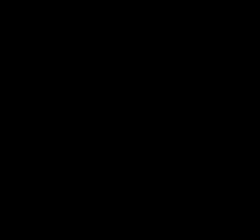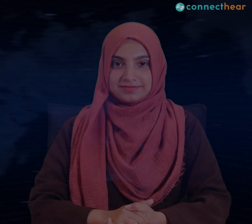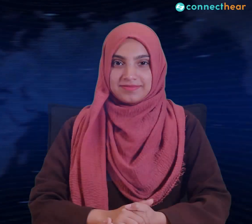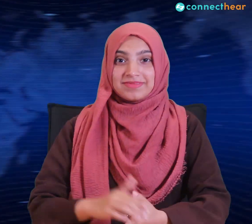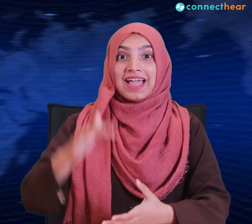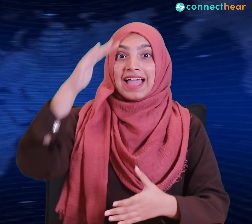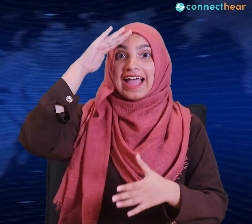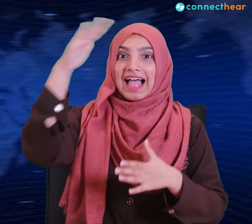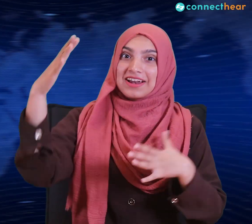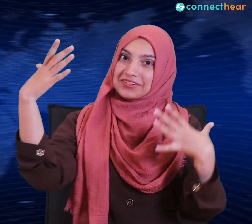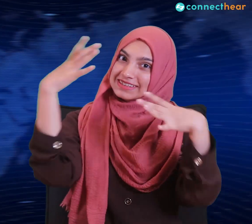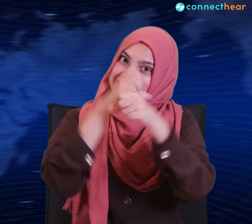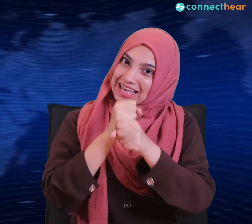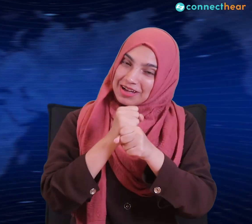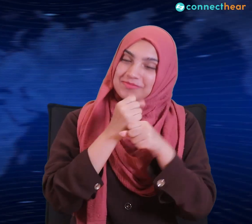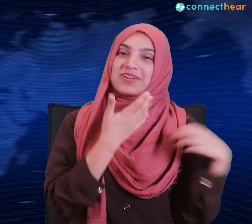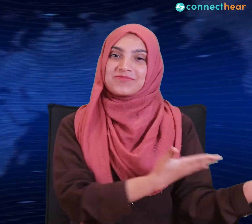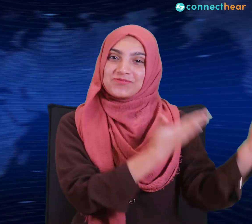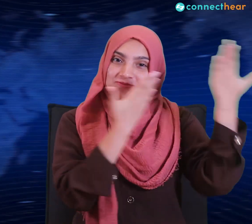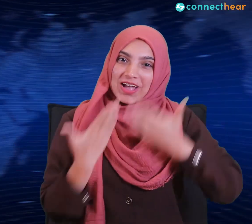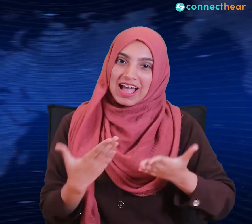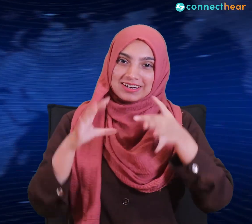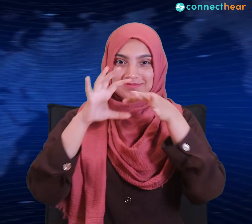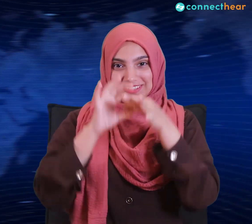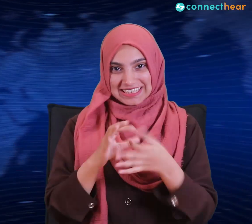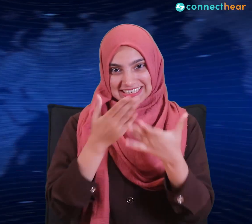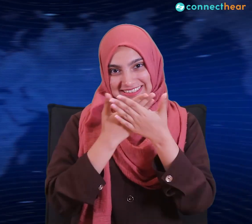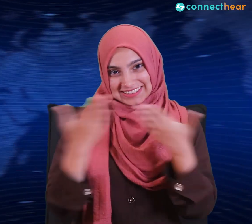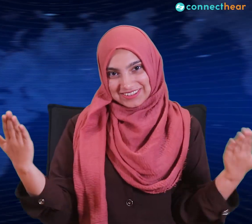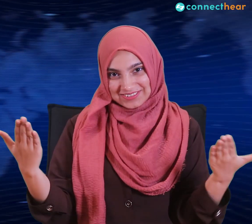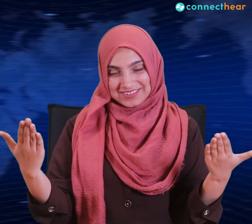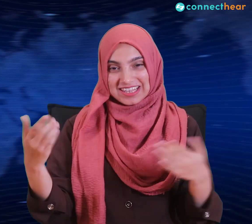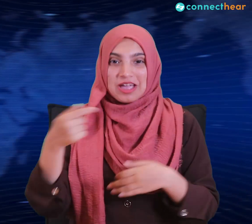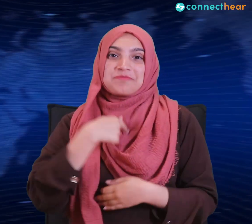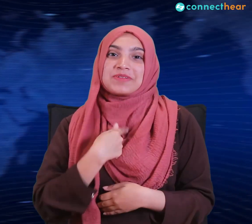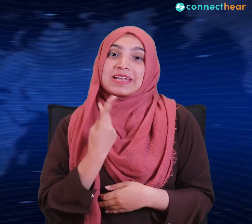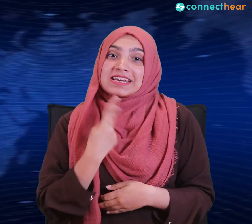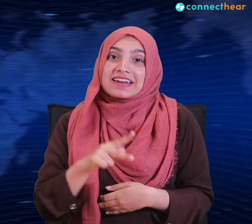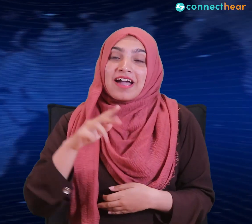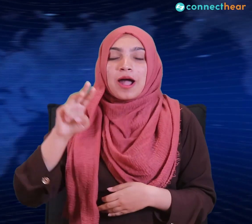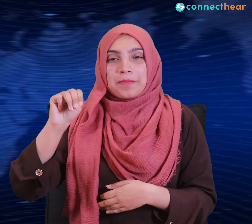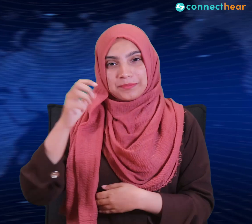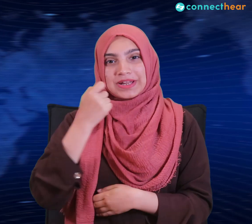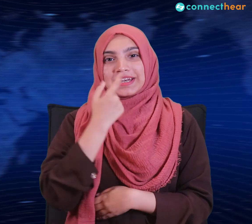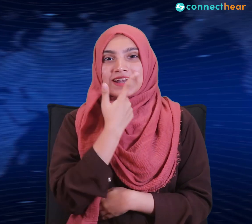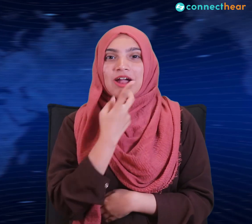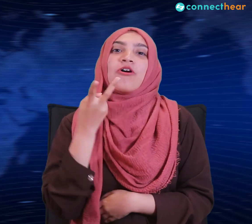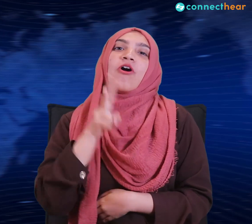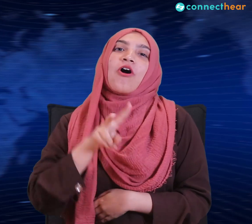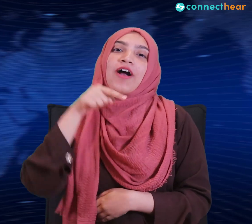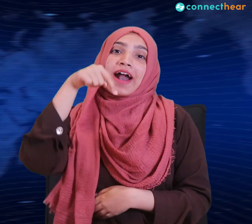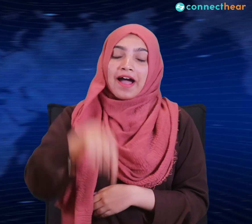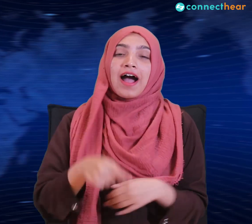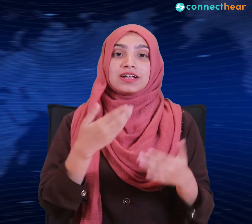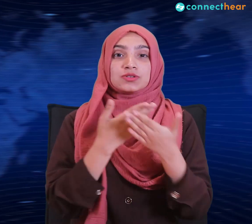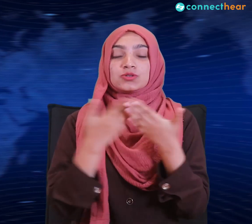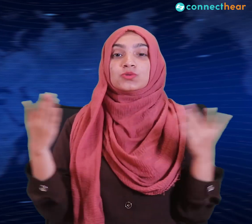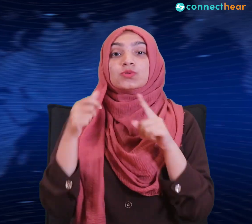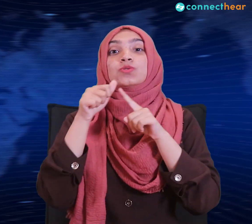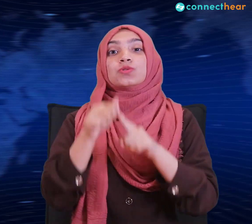Hello everyone and welcome to Connect News. My name is Minerva and these are today's